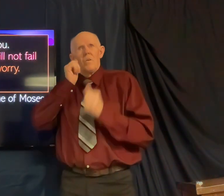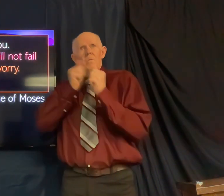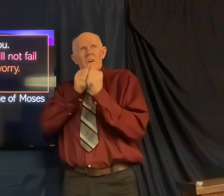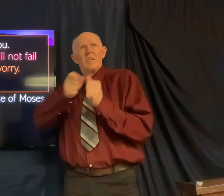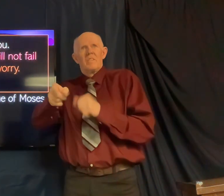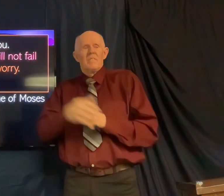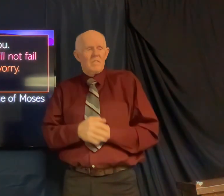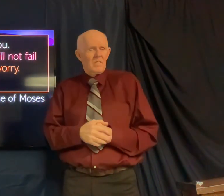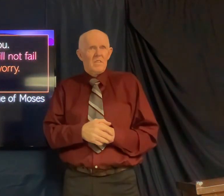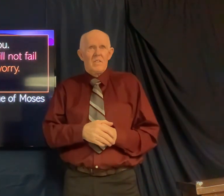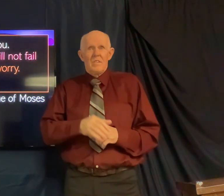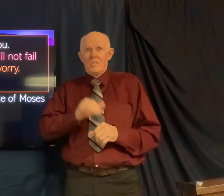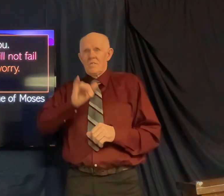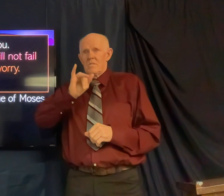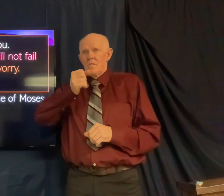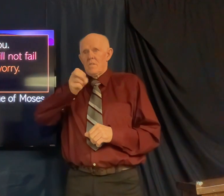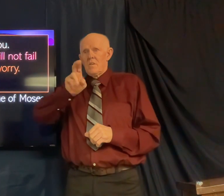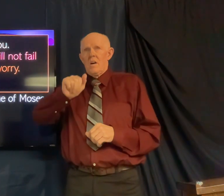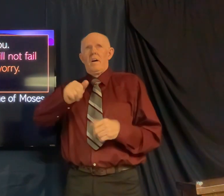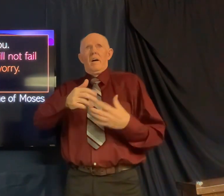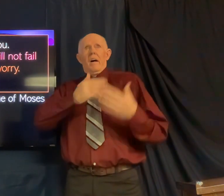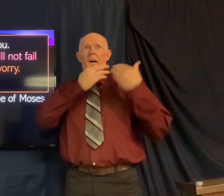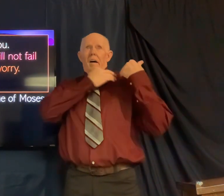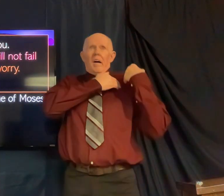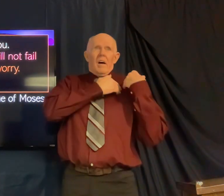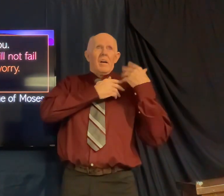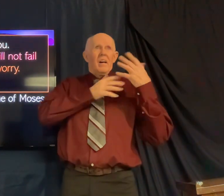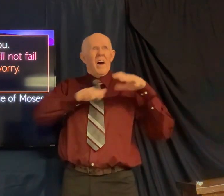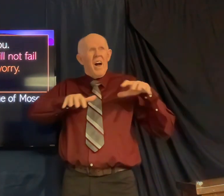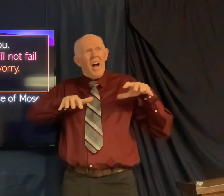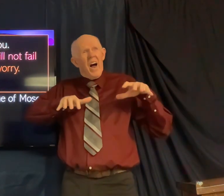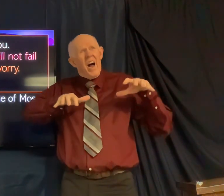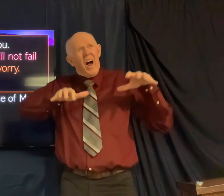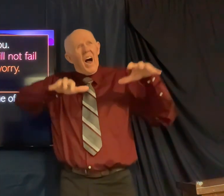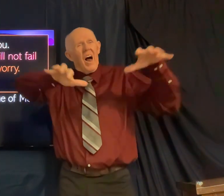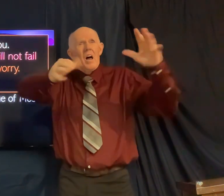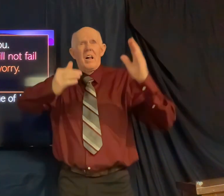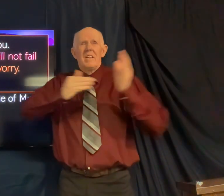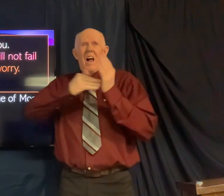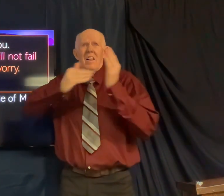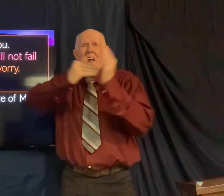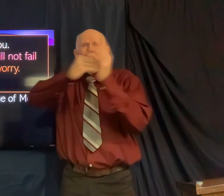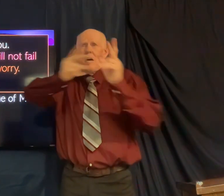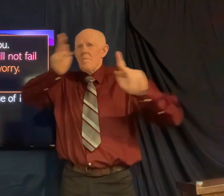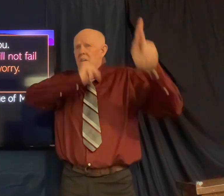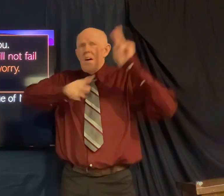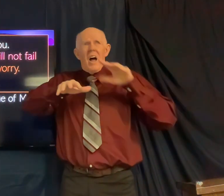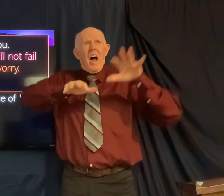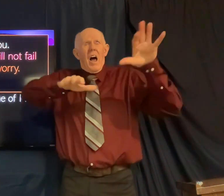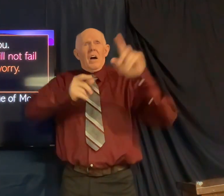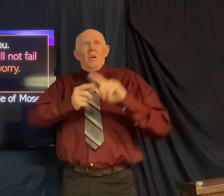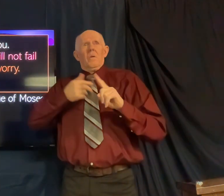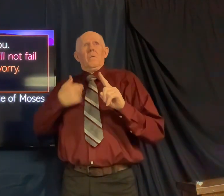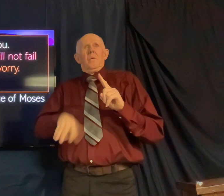Strong and comforting, he will be with you. Joshua was burdened. There were thousands of